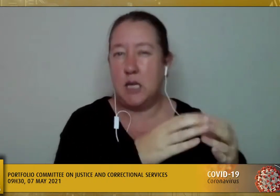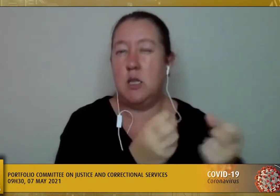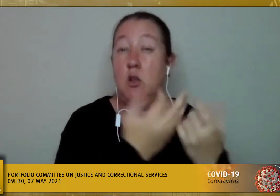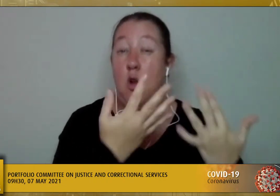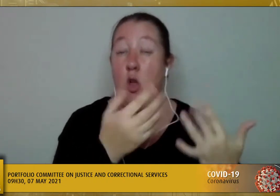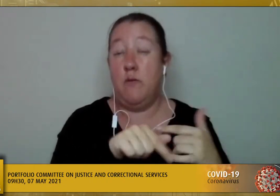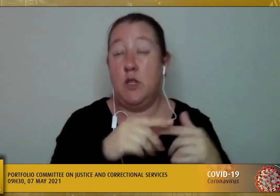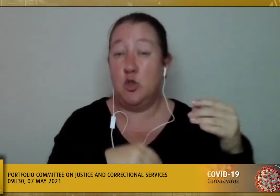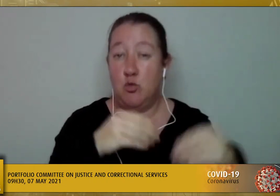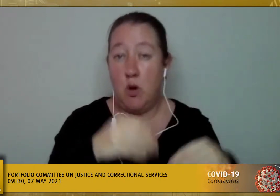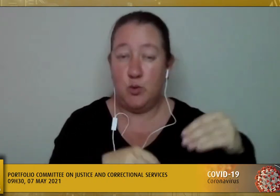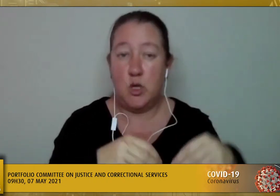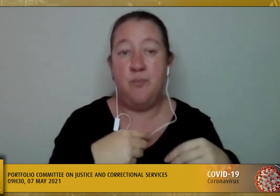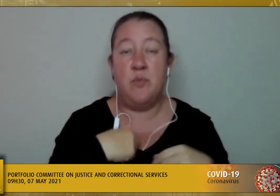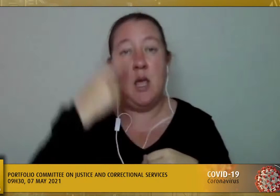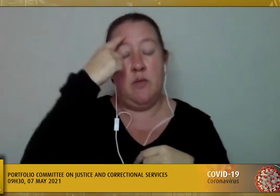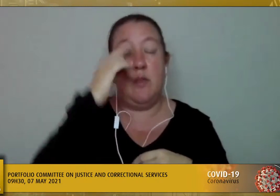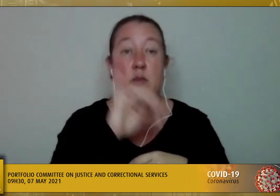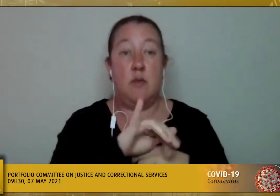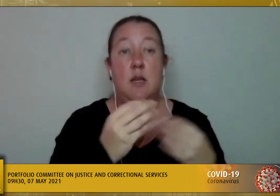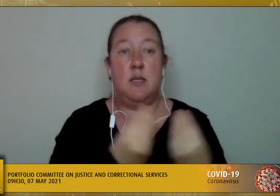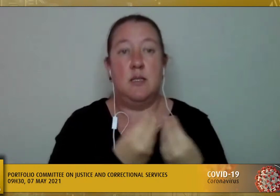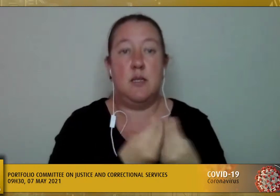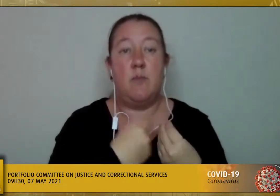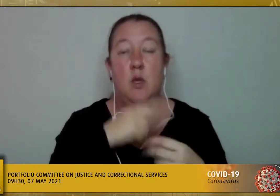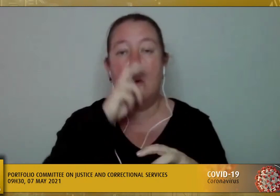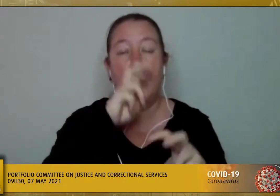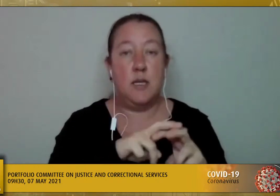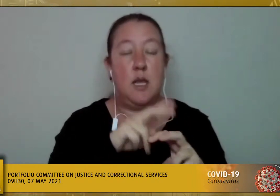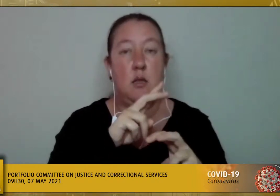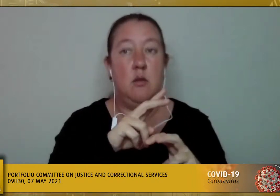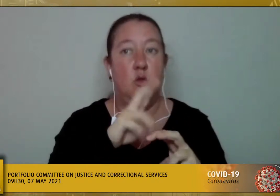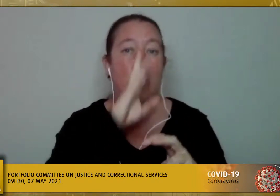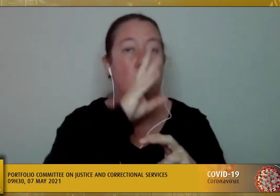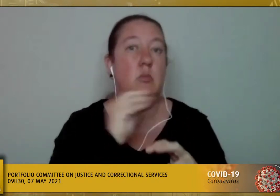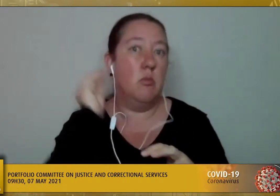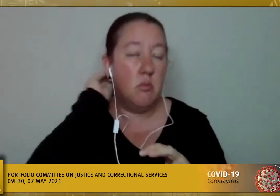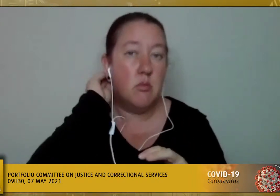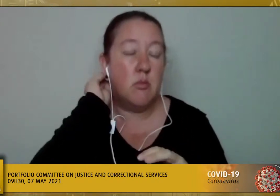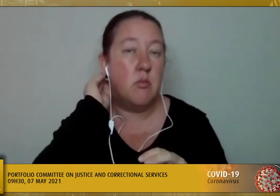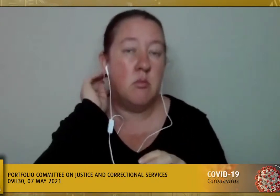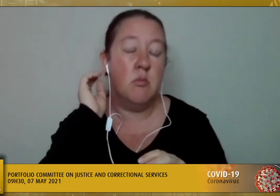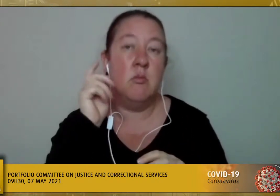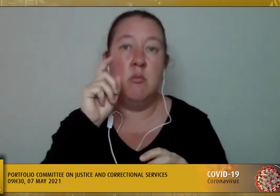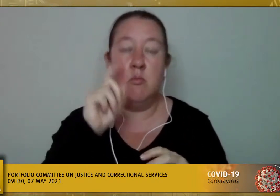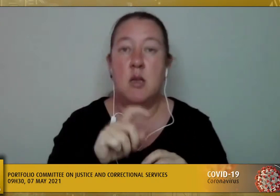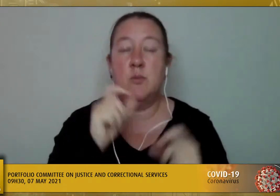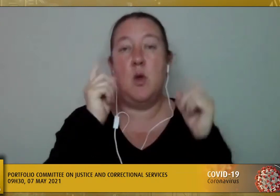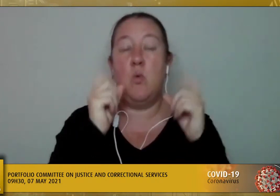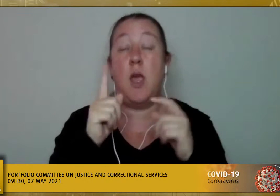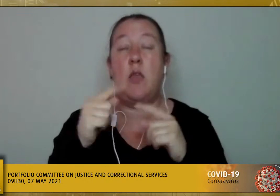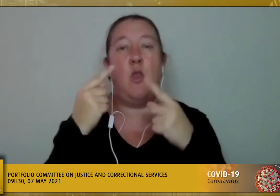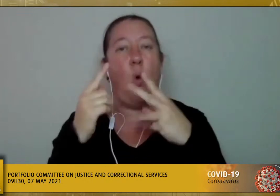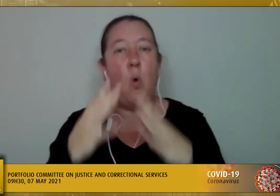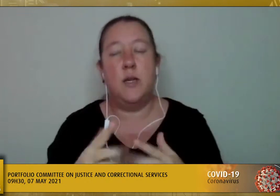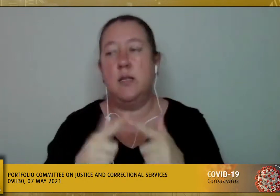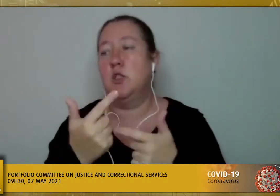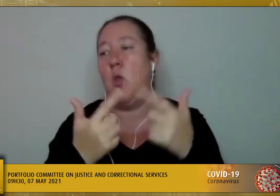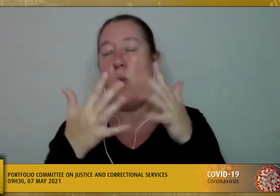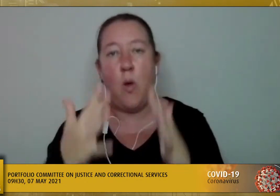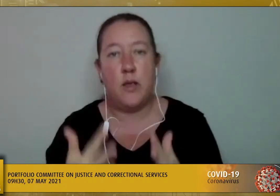corruption I think that is something we need we need to Bear very much in mind and the Auditors the lawyers